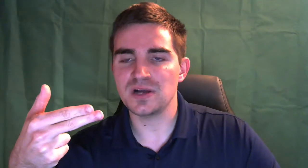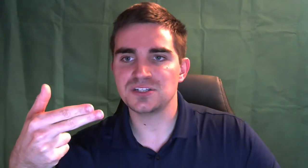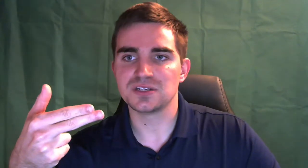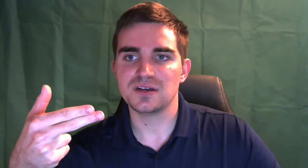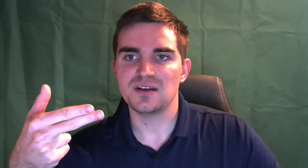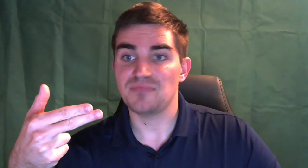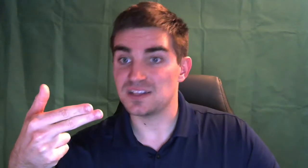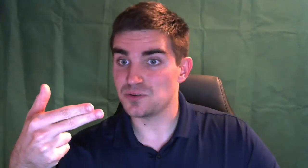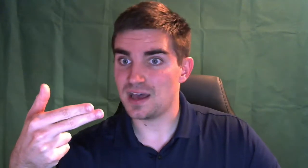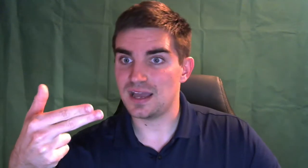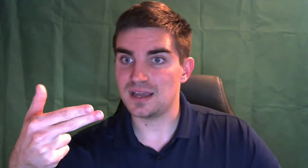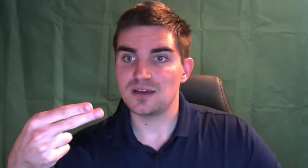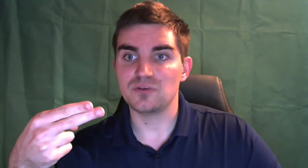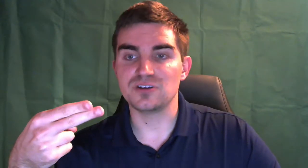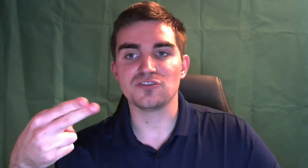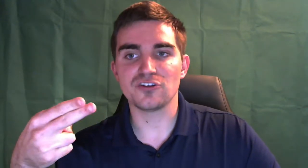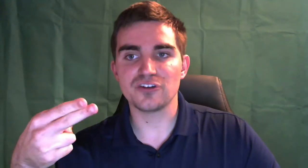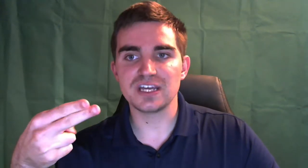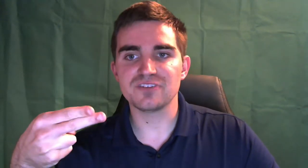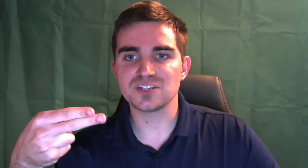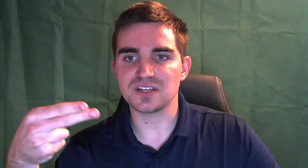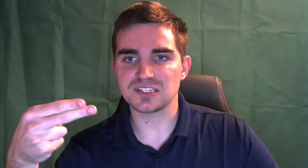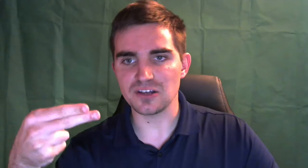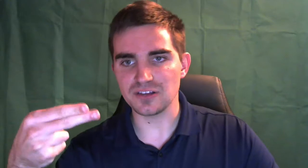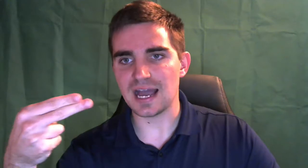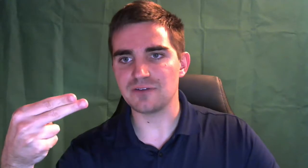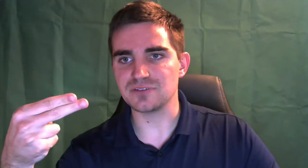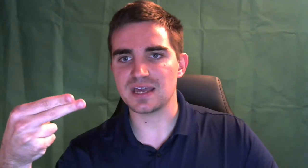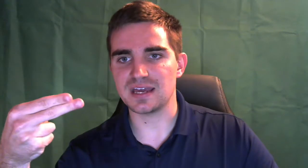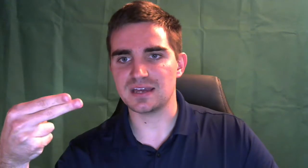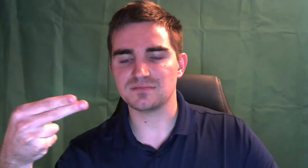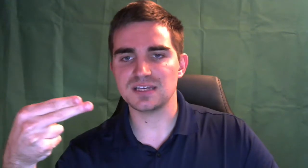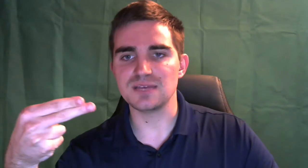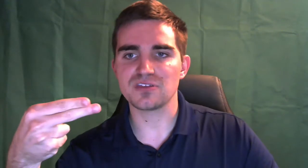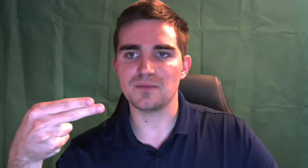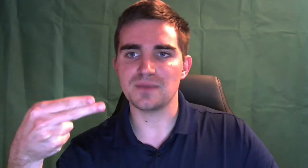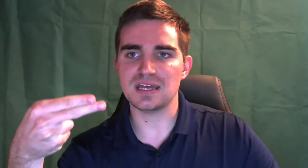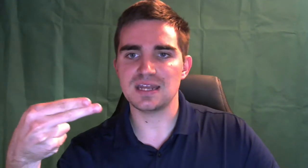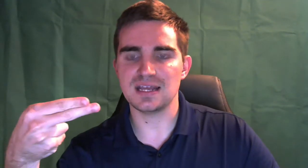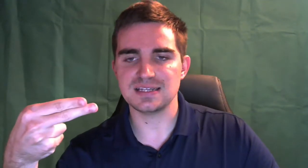bunch. That's okay. When you're learning and fingerspelling slowly, I would say keep your thumb in and down.